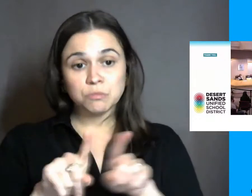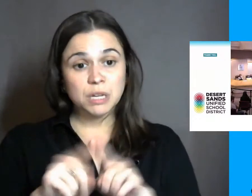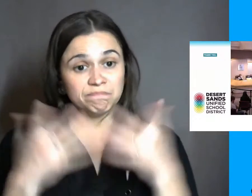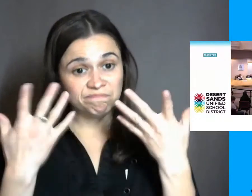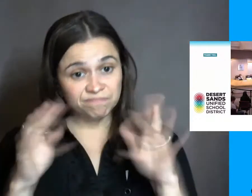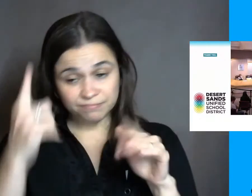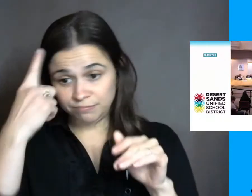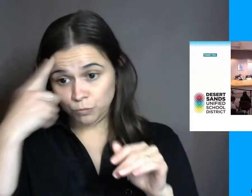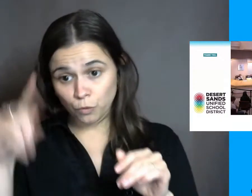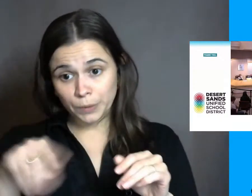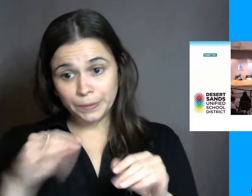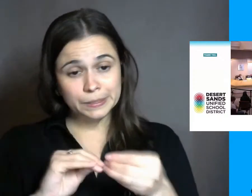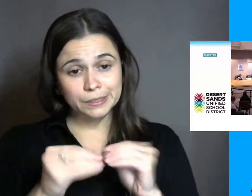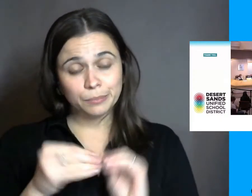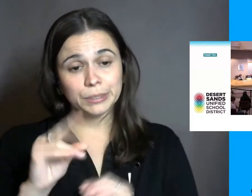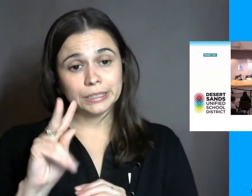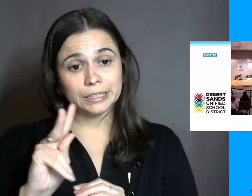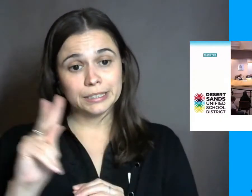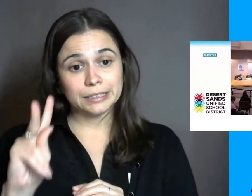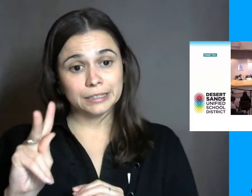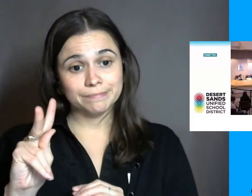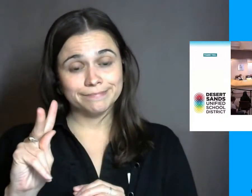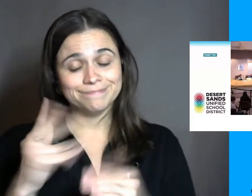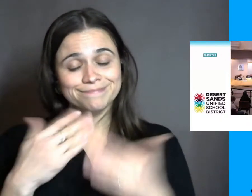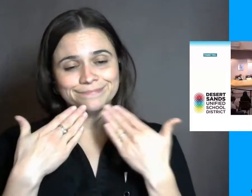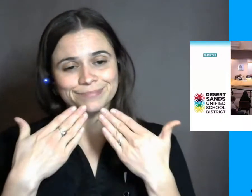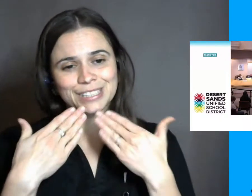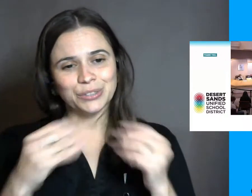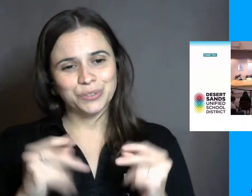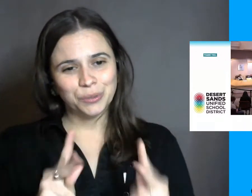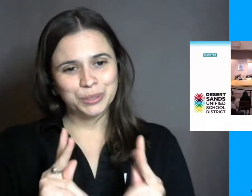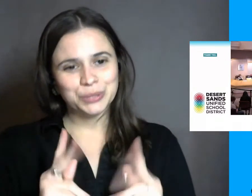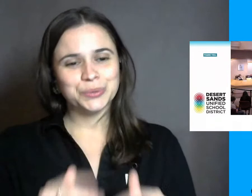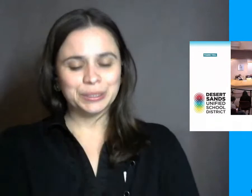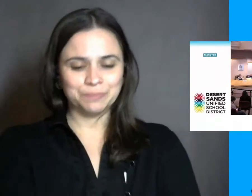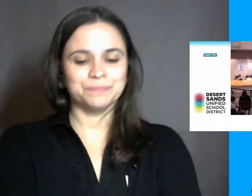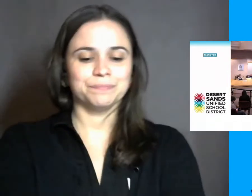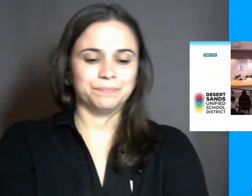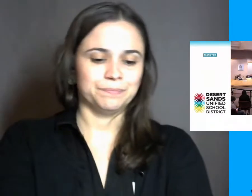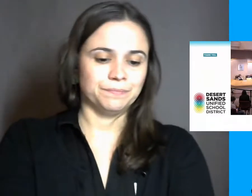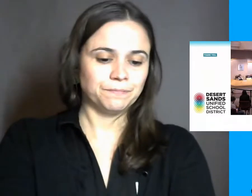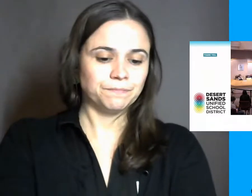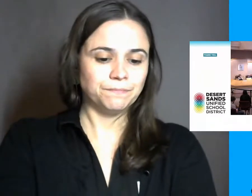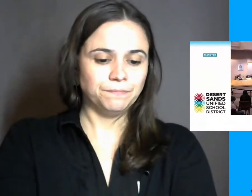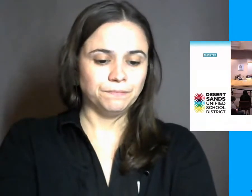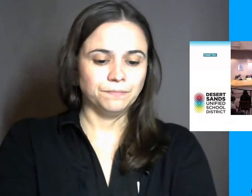KK, and I want to thank you for the opportunity at this time. Any questions or?